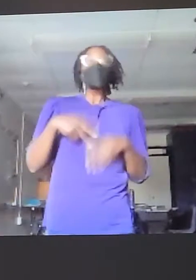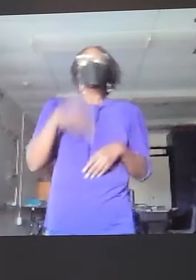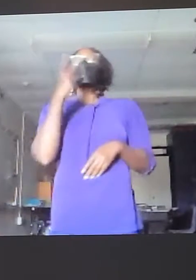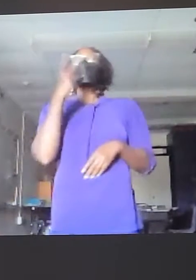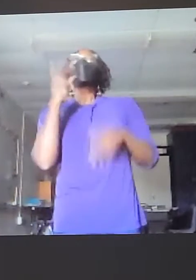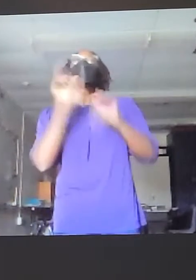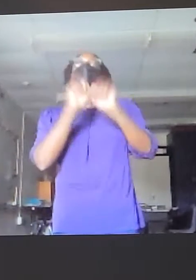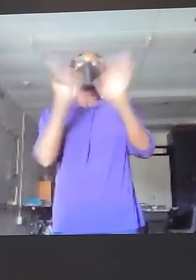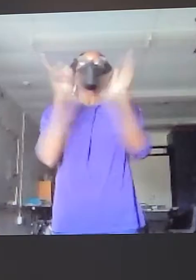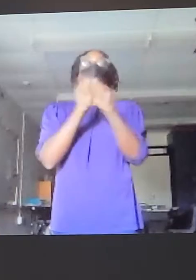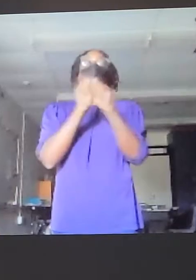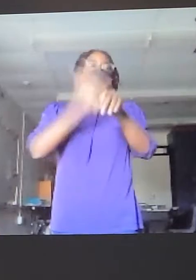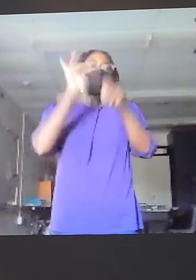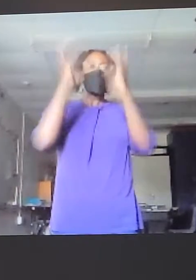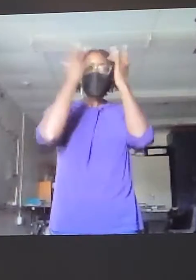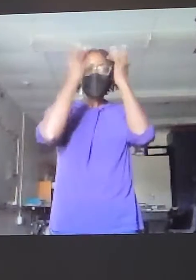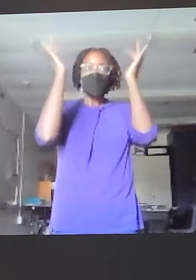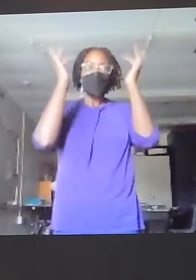with diamonds.